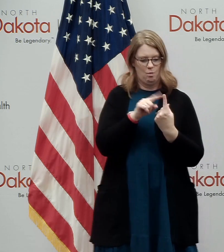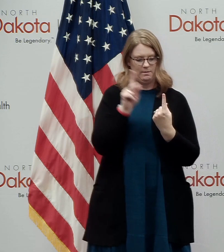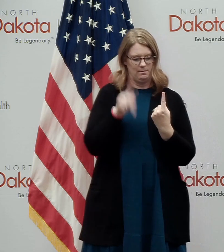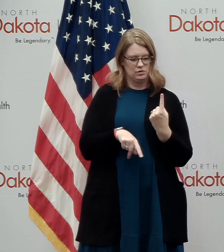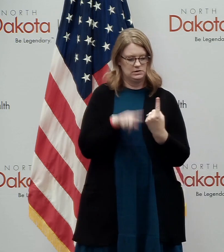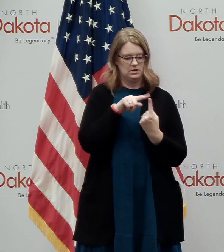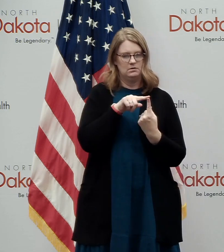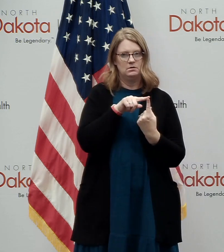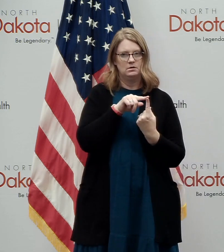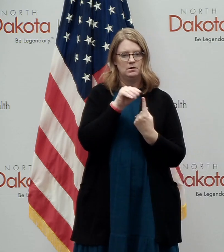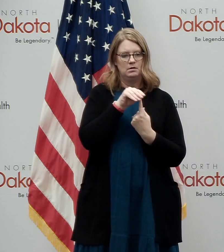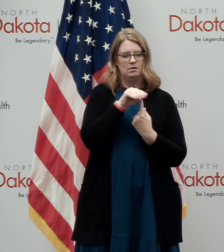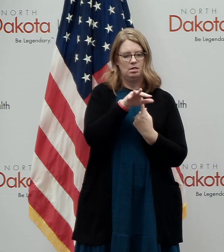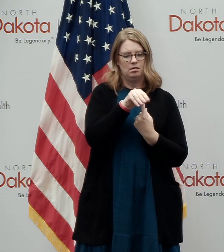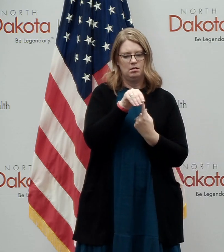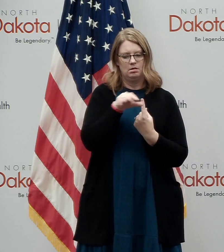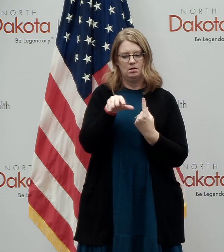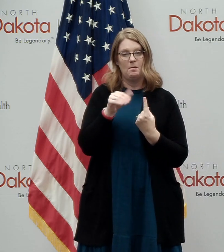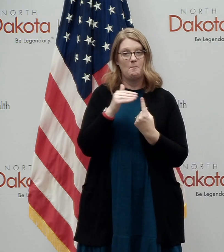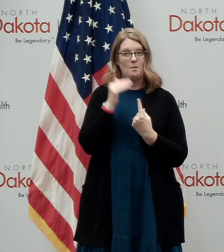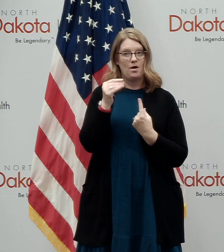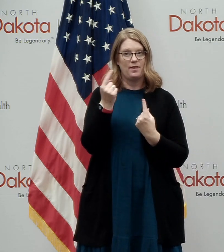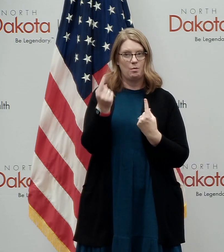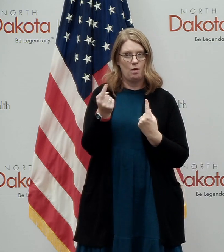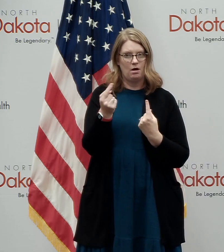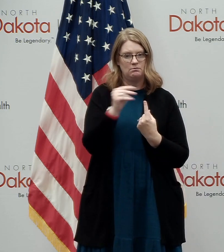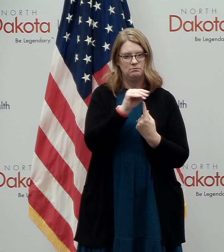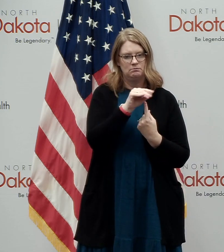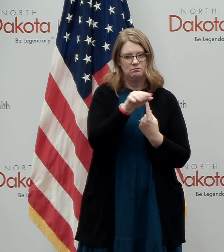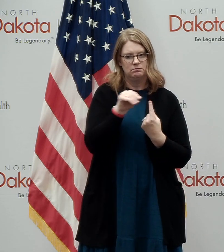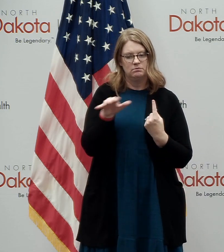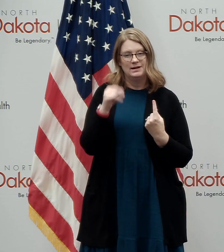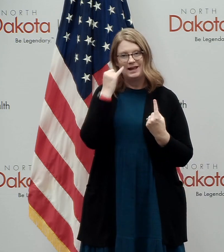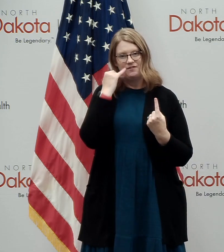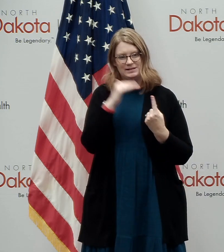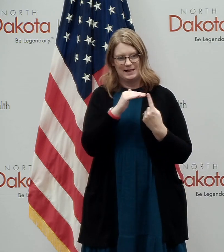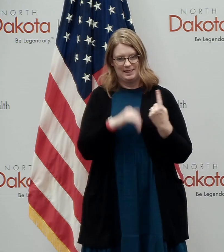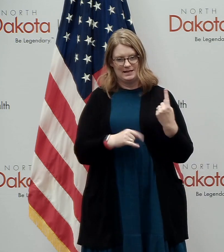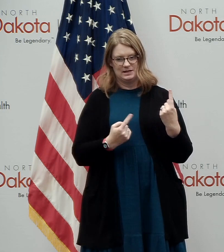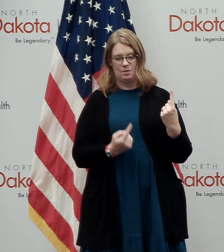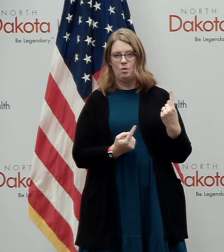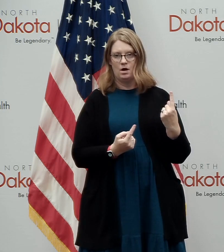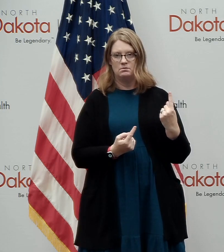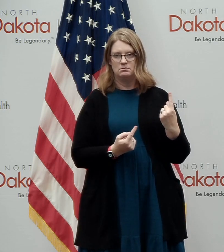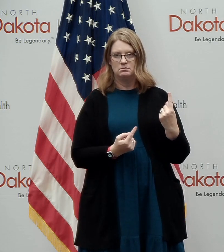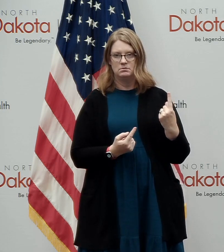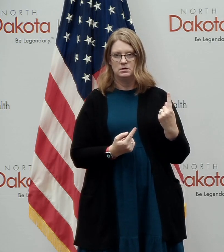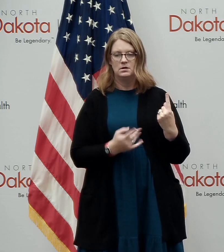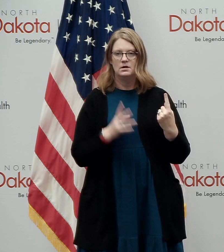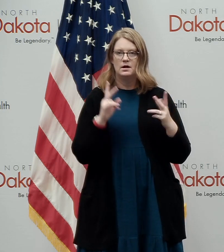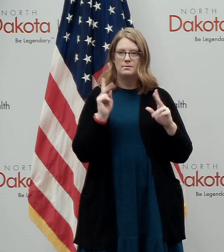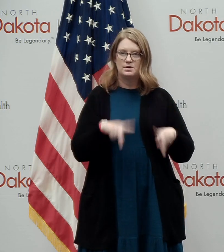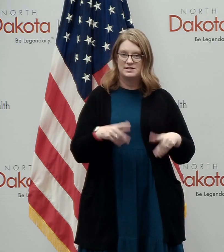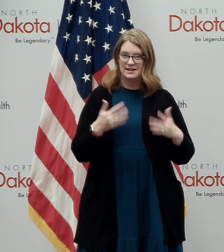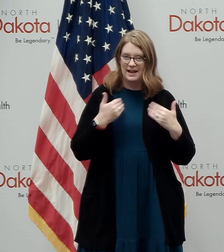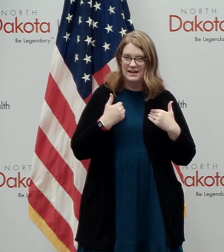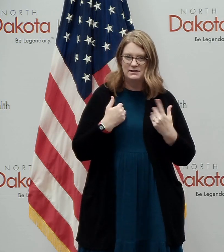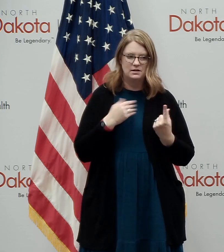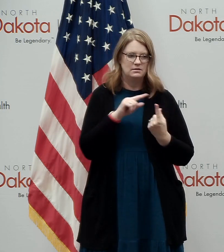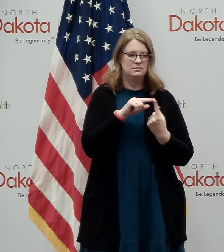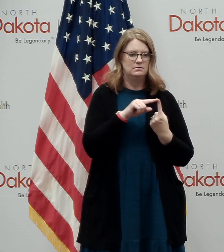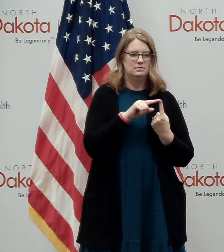to more than one other individual. If it is less than one, then a person who has it spreads it to